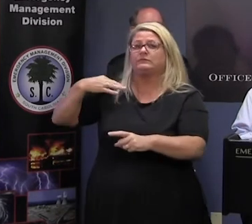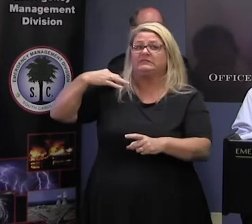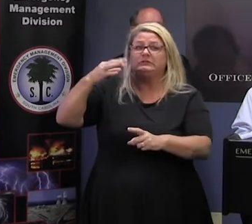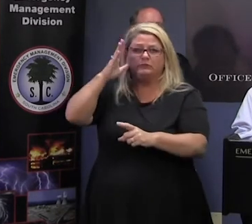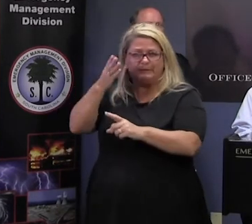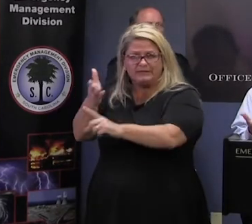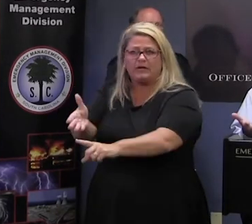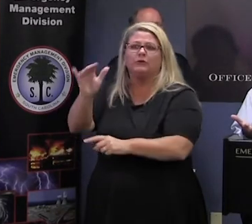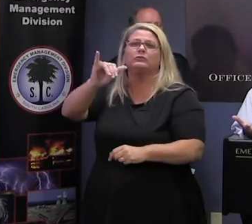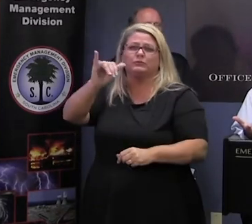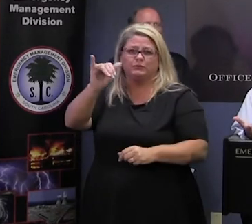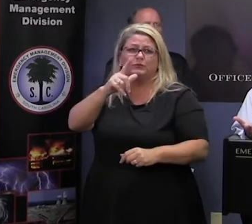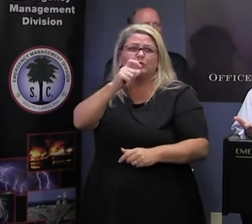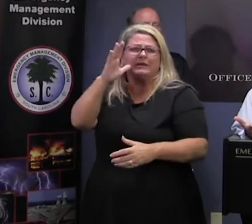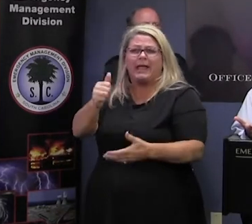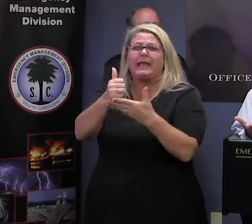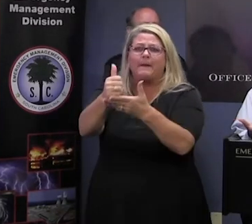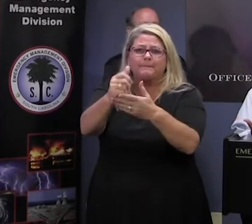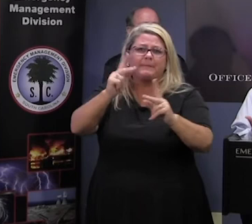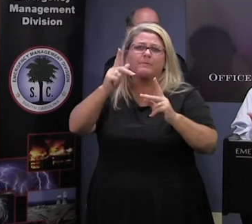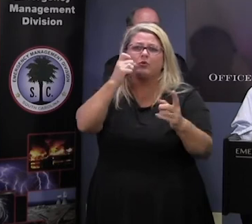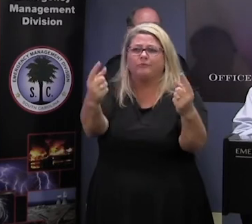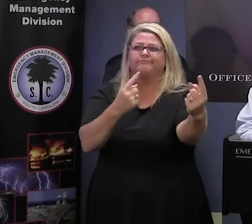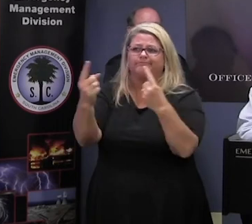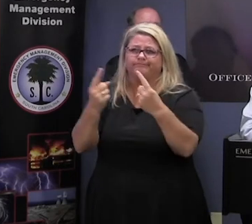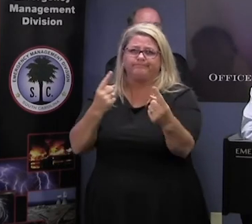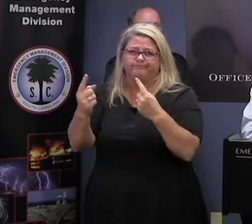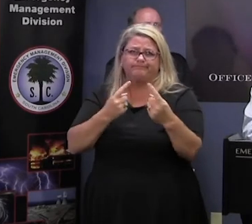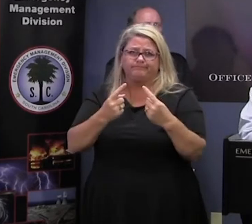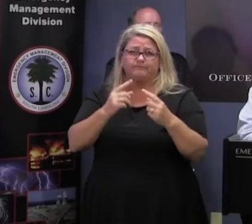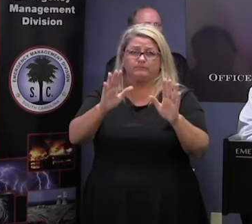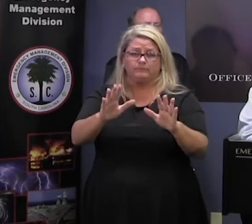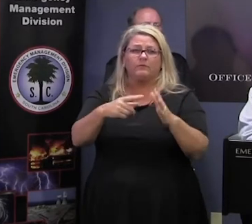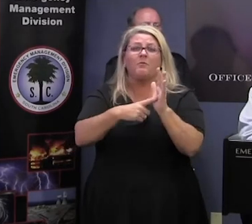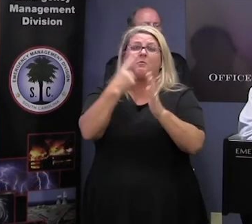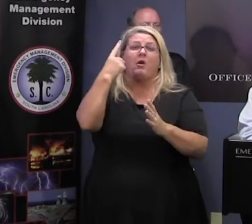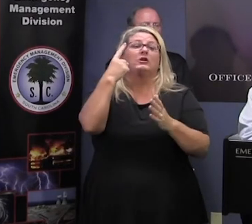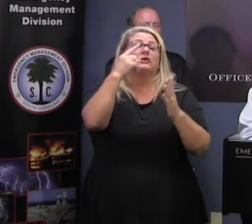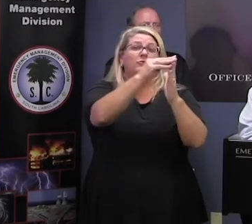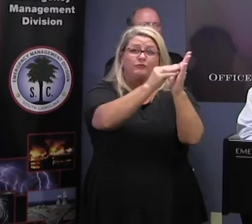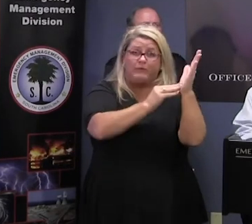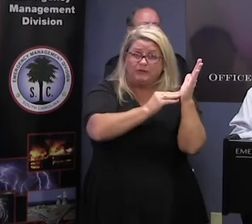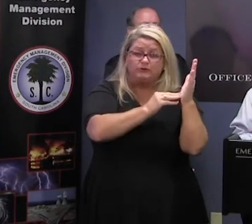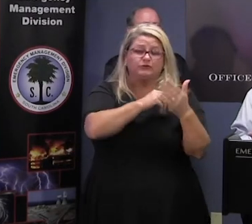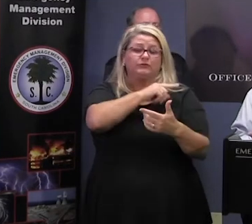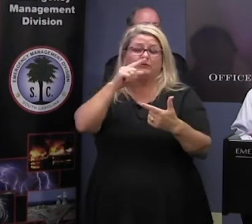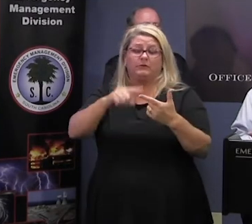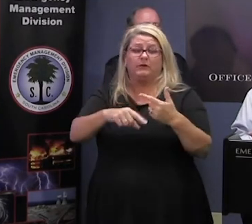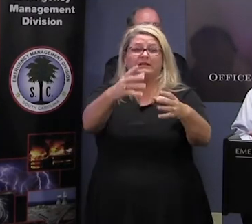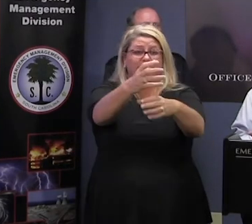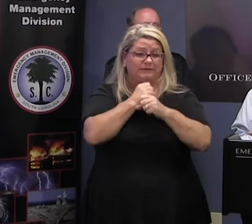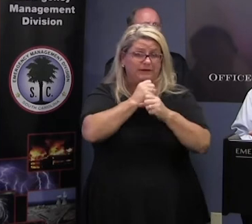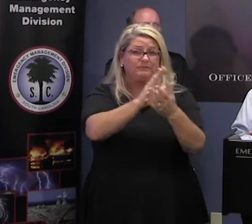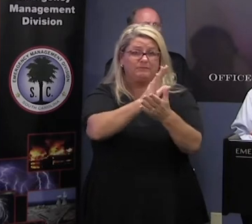organizations, anyone that can provide assistance in that area. And folks, after they register and receive that package, is the best time for them to go to